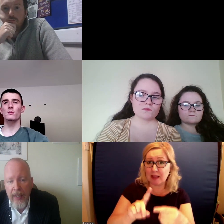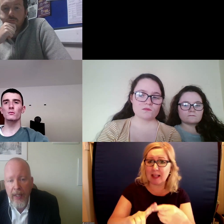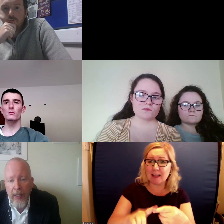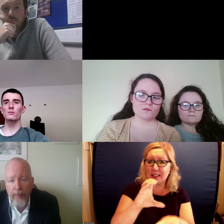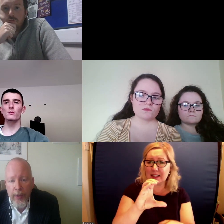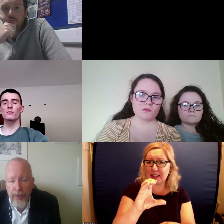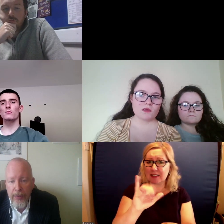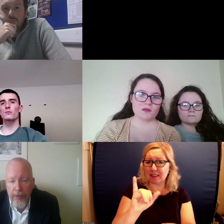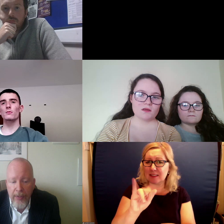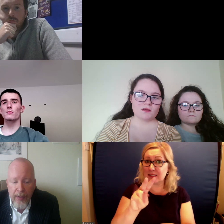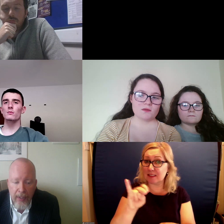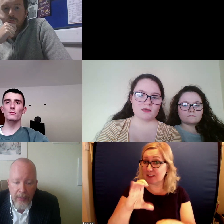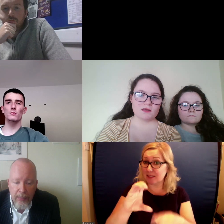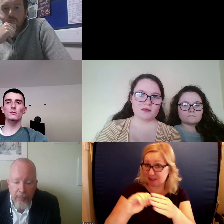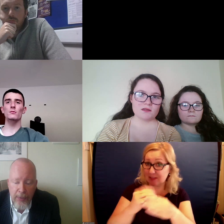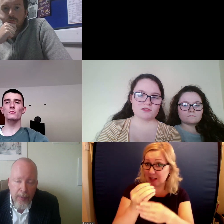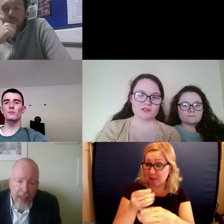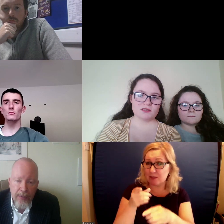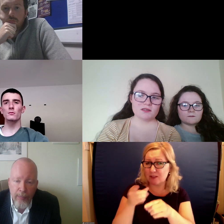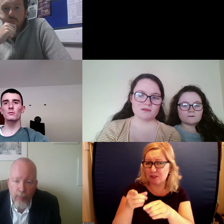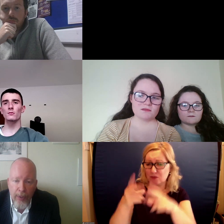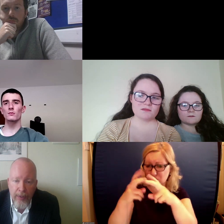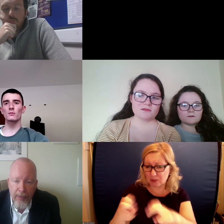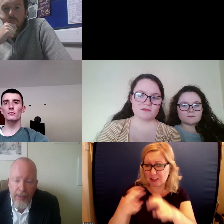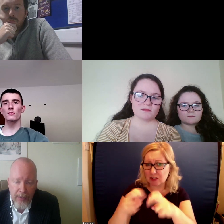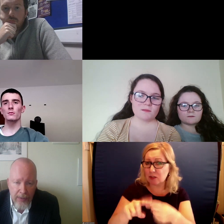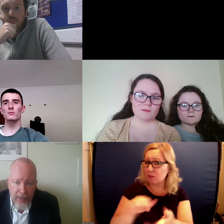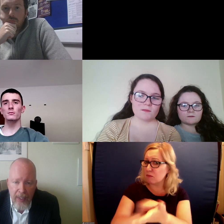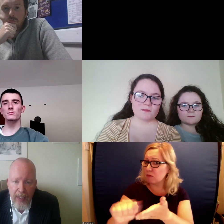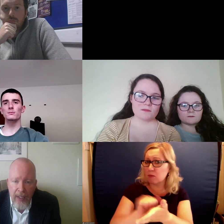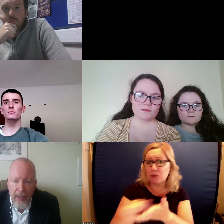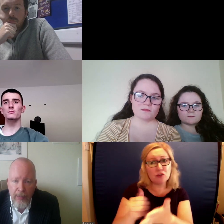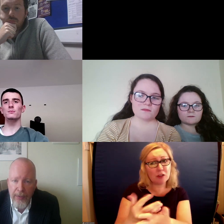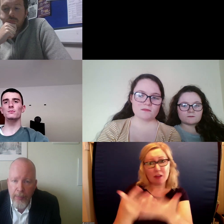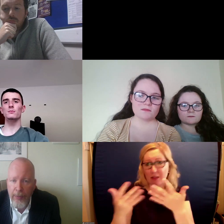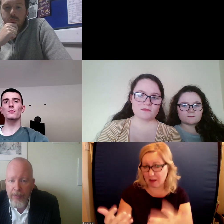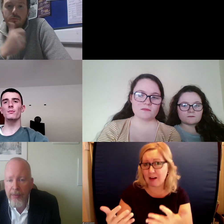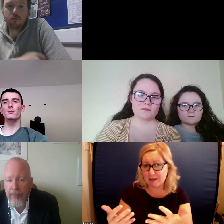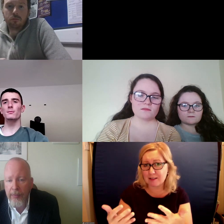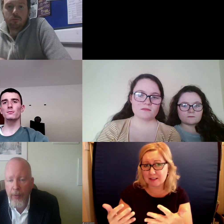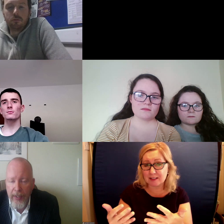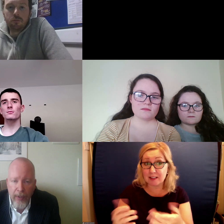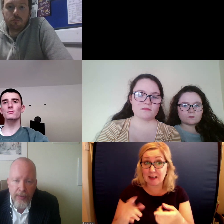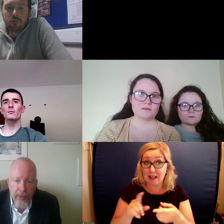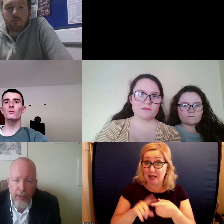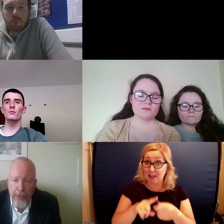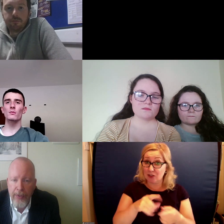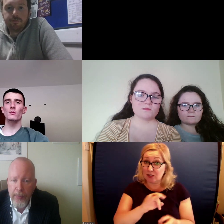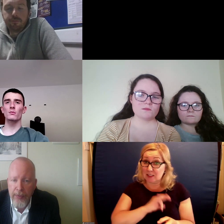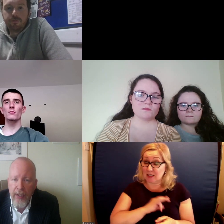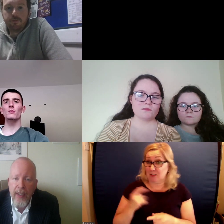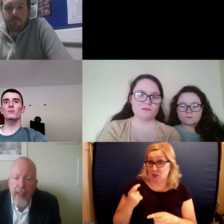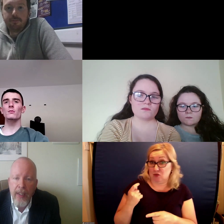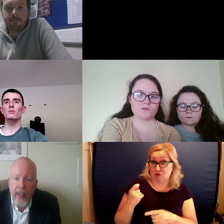areas. She's also been doing amazing work in recent years around the importance of creative arts and culture